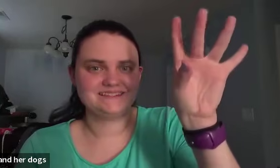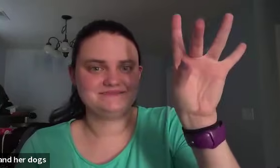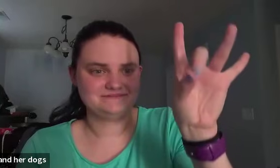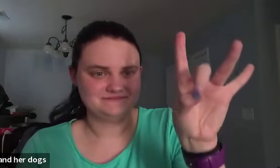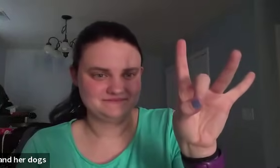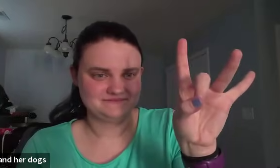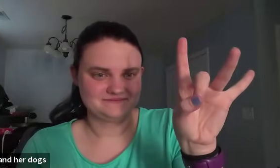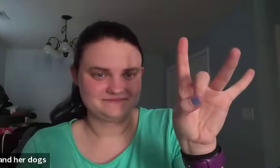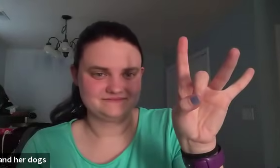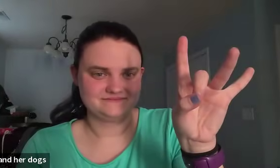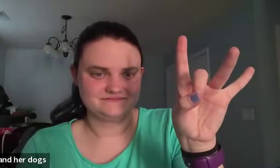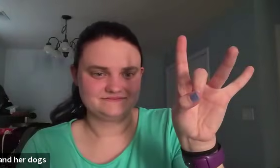8,